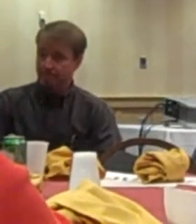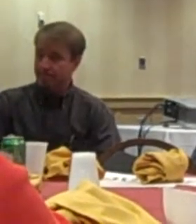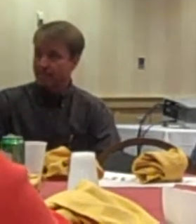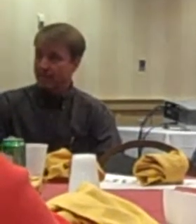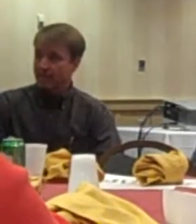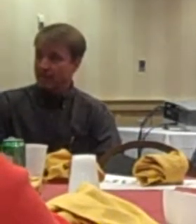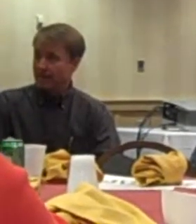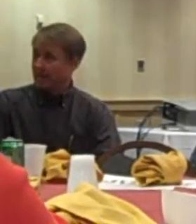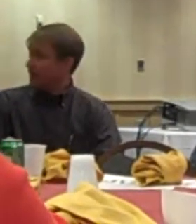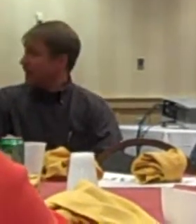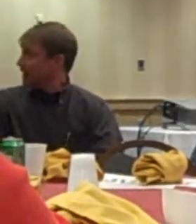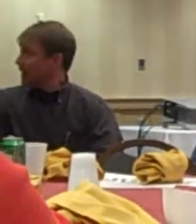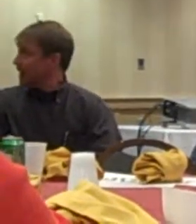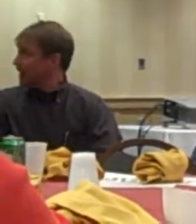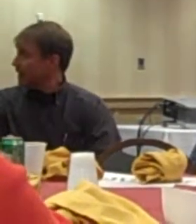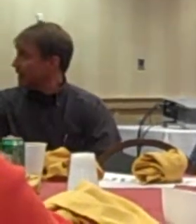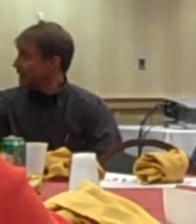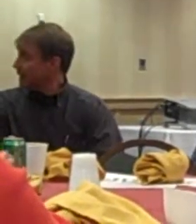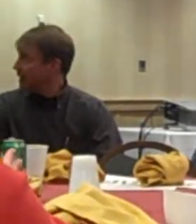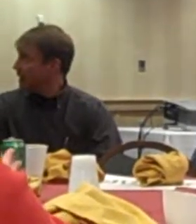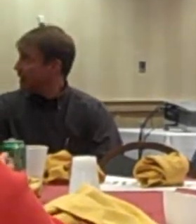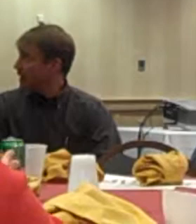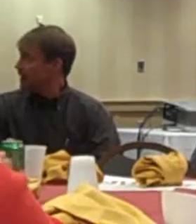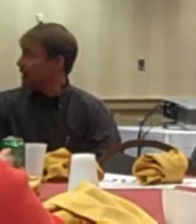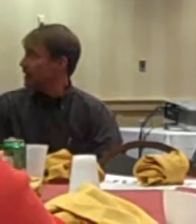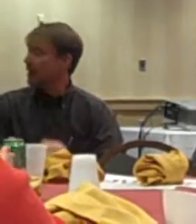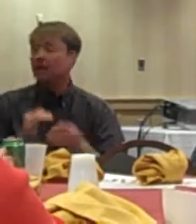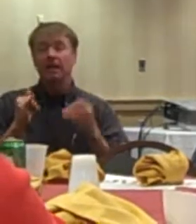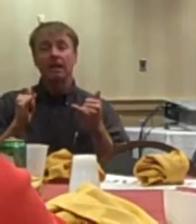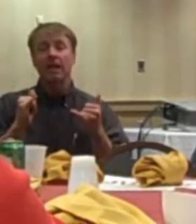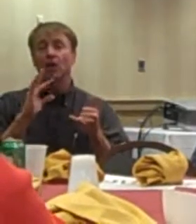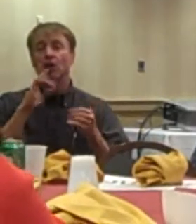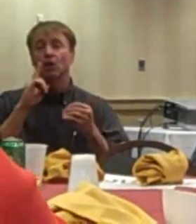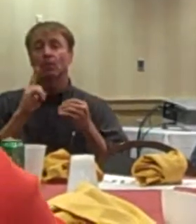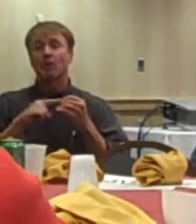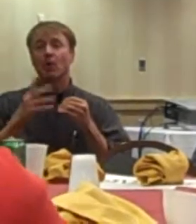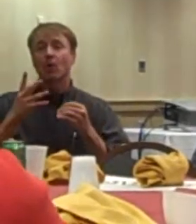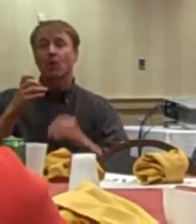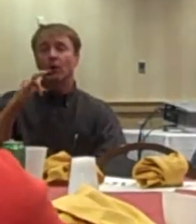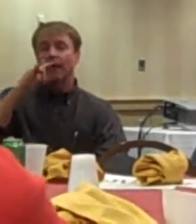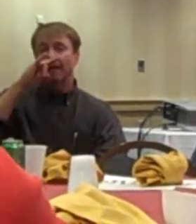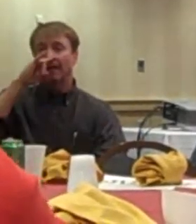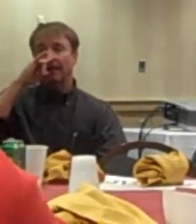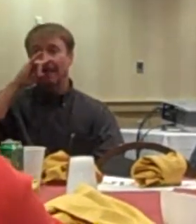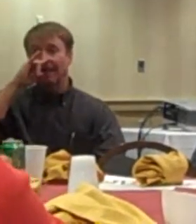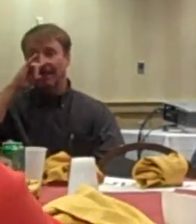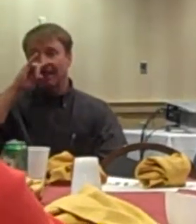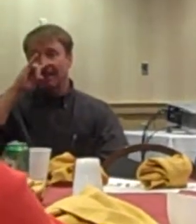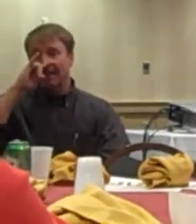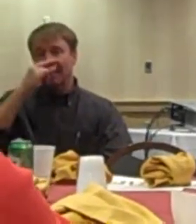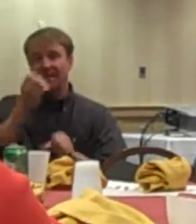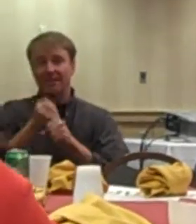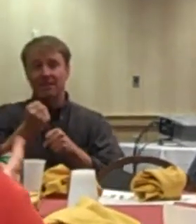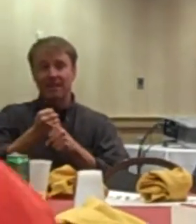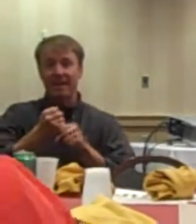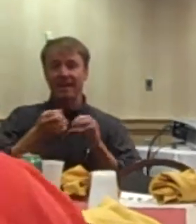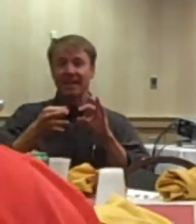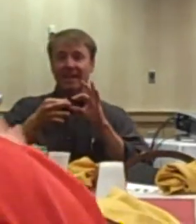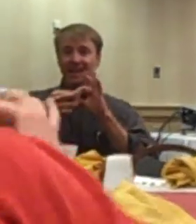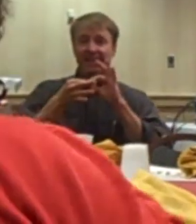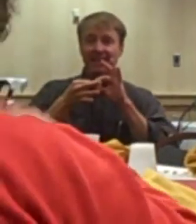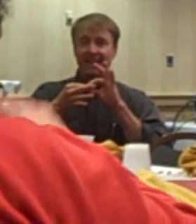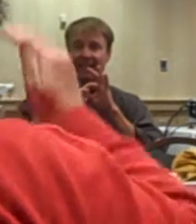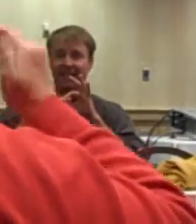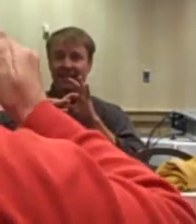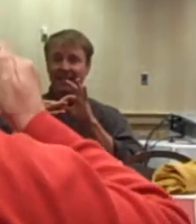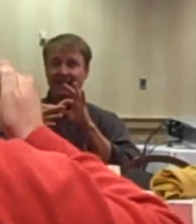Now, so as I say, I've talked about progressions across grades. Of course, we want kids to make connections at a single grade, right? Connect things together. That's